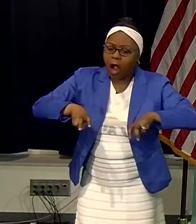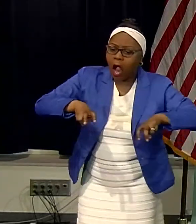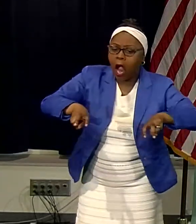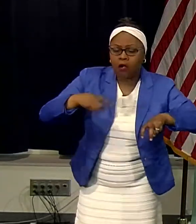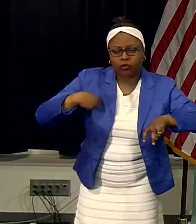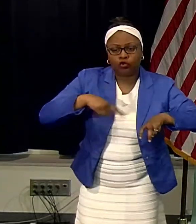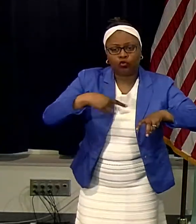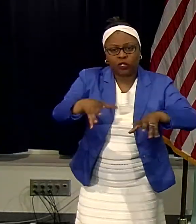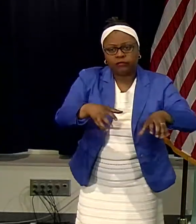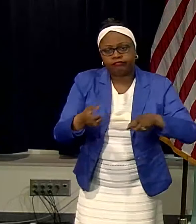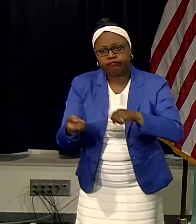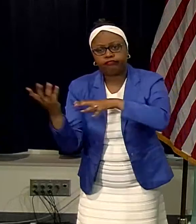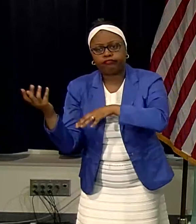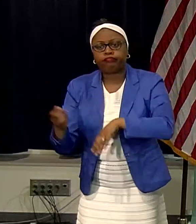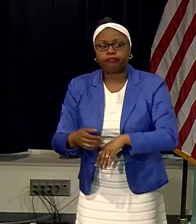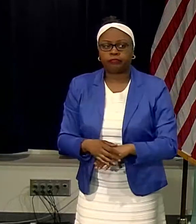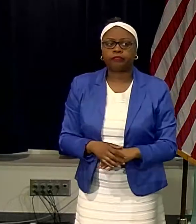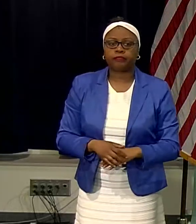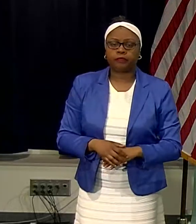these.